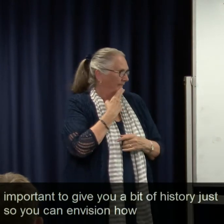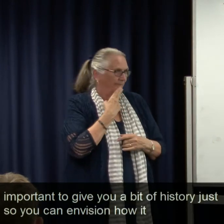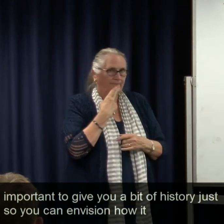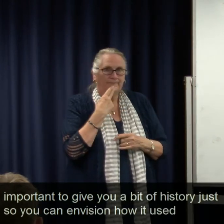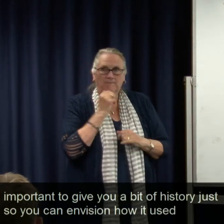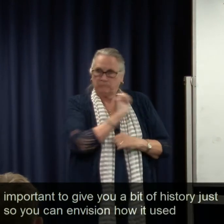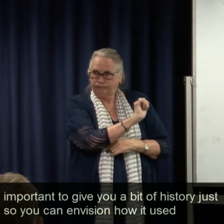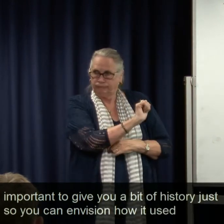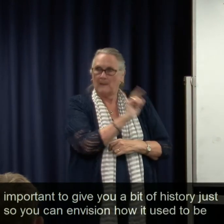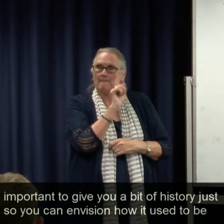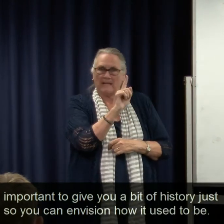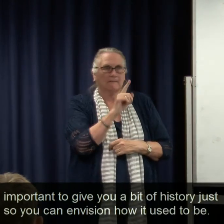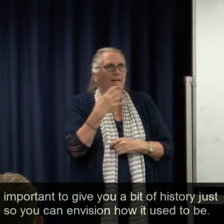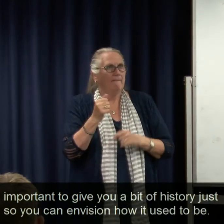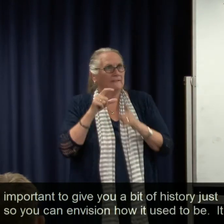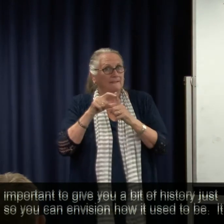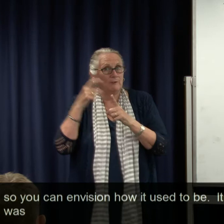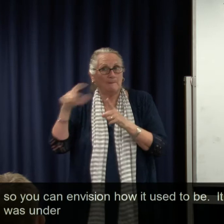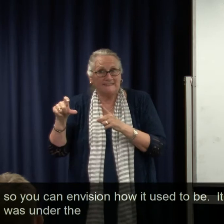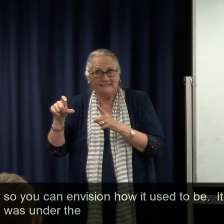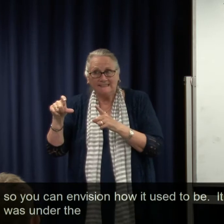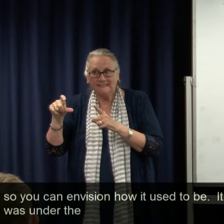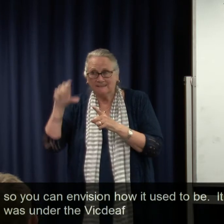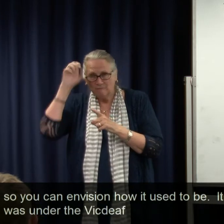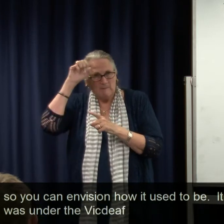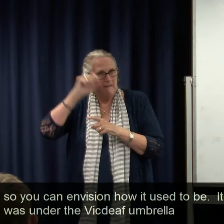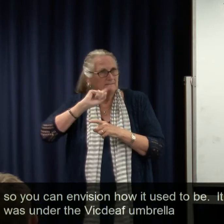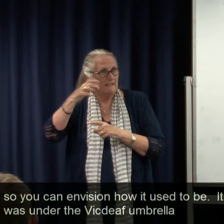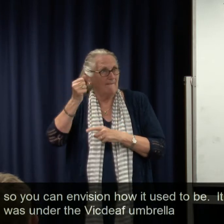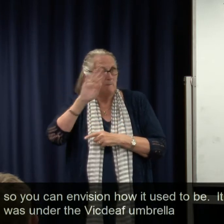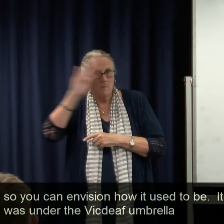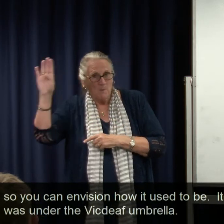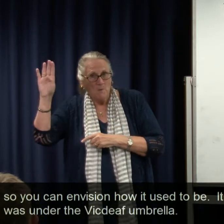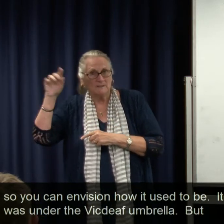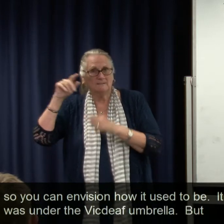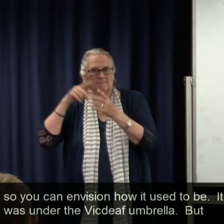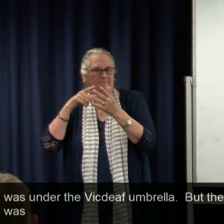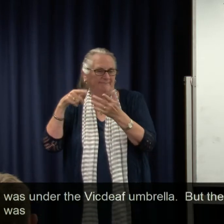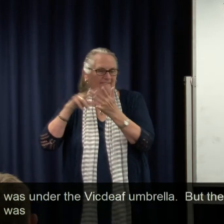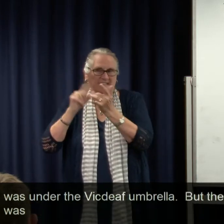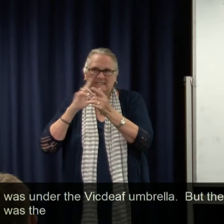It was under the Vicdeaf umbrella, but there was the Deaf Committee. Remember, there was the board,